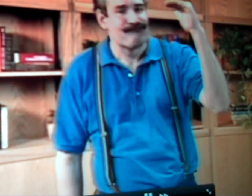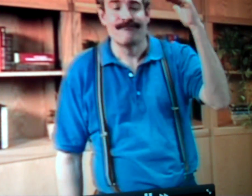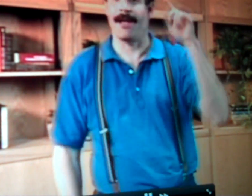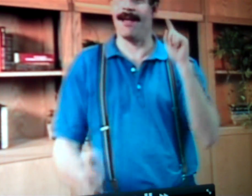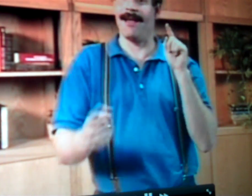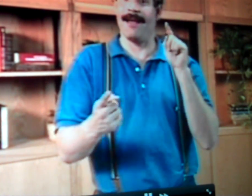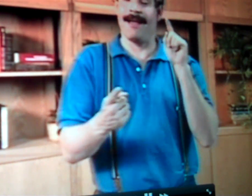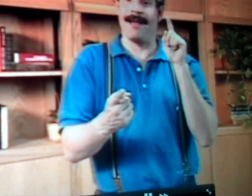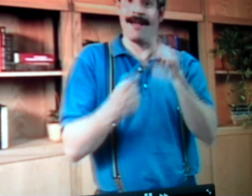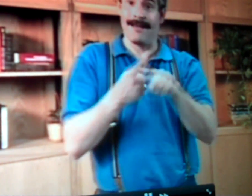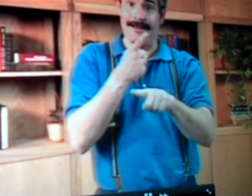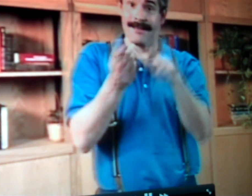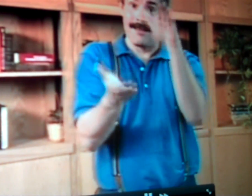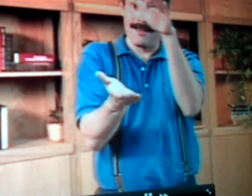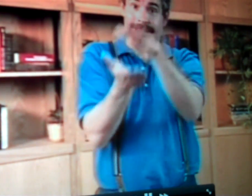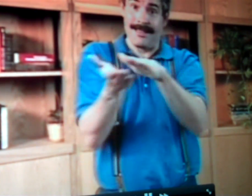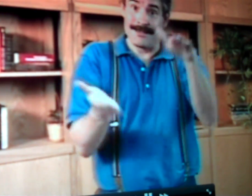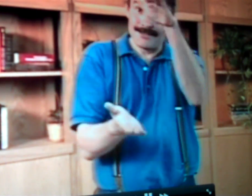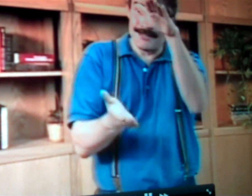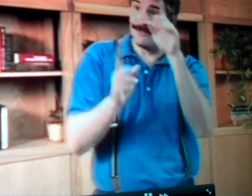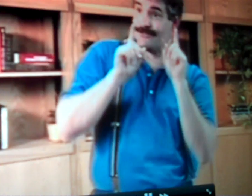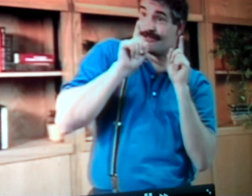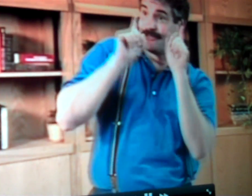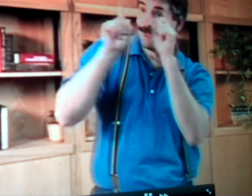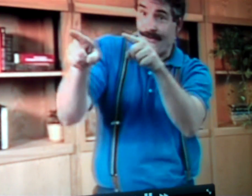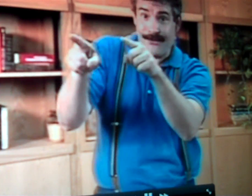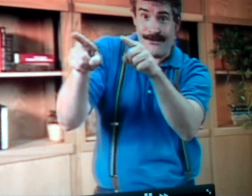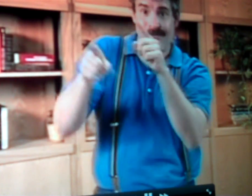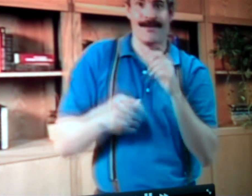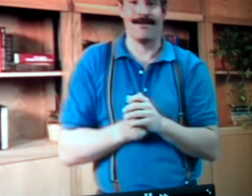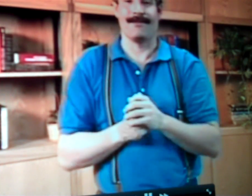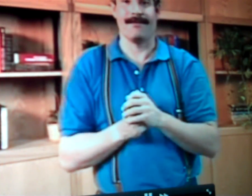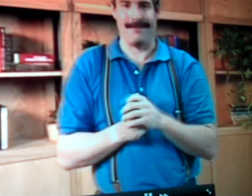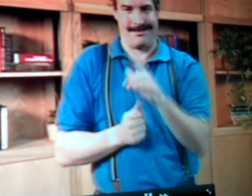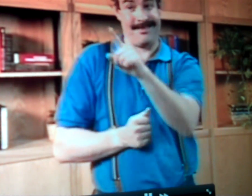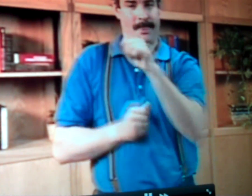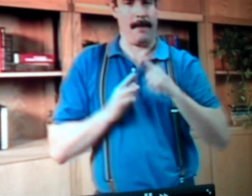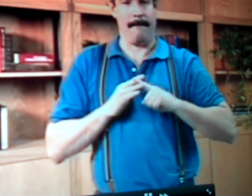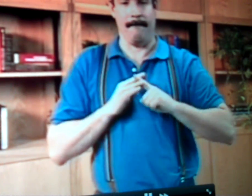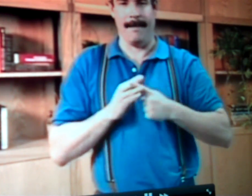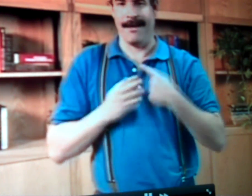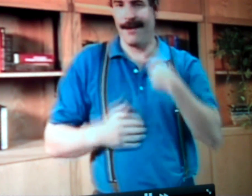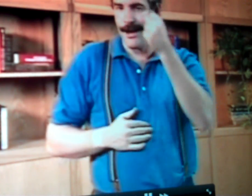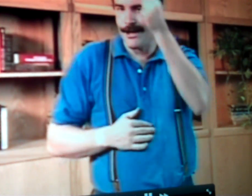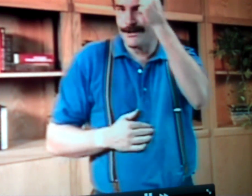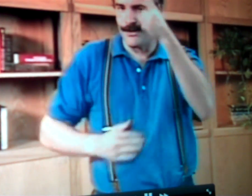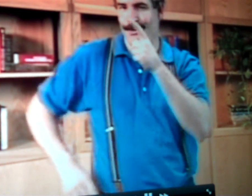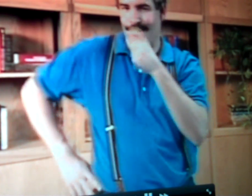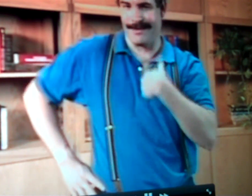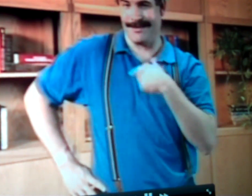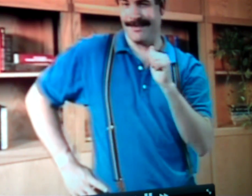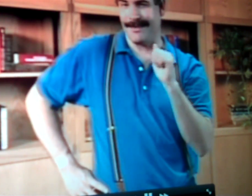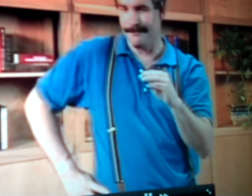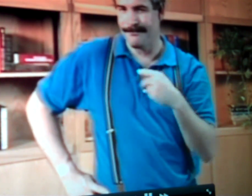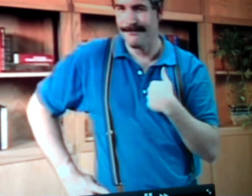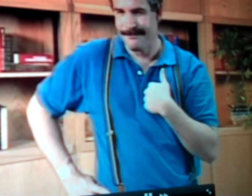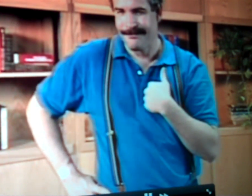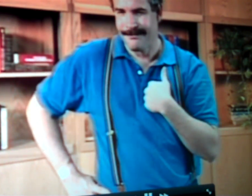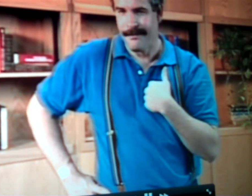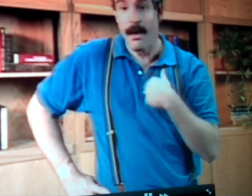Growing up, I didn't really understand the value of being human. I went to college, and that's when I started to really understand who